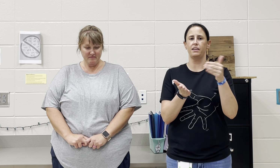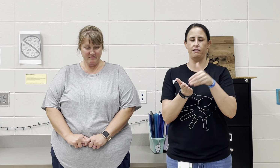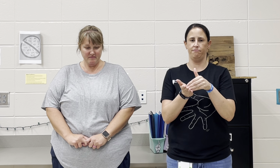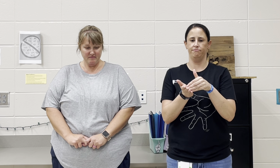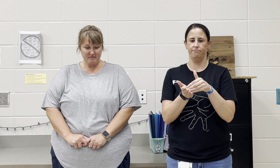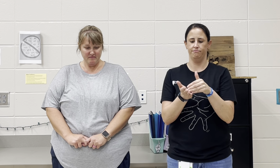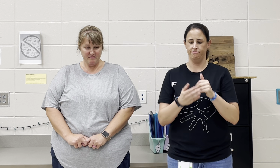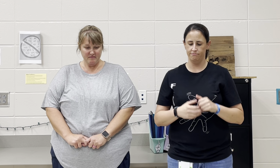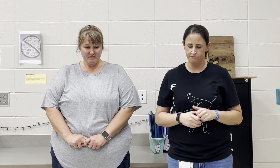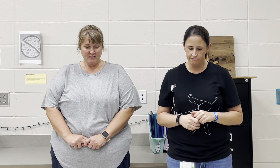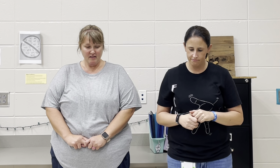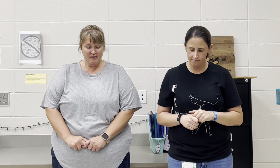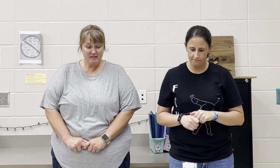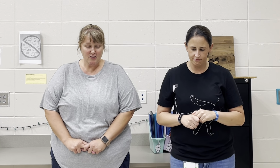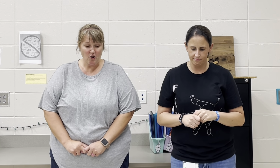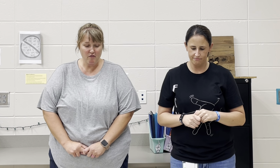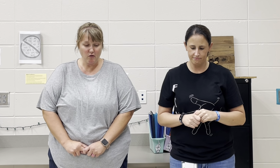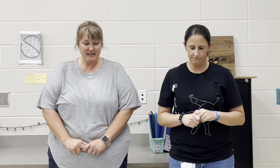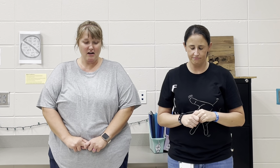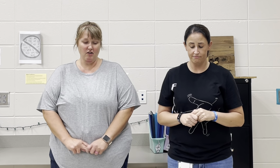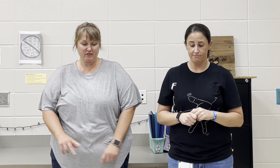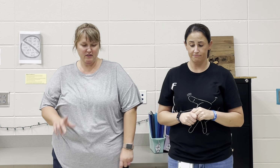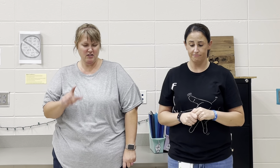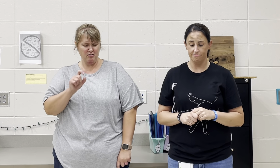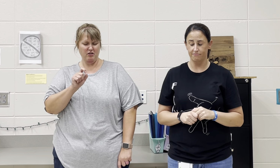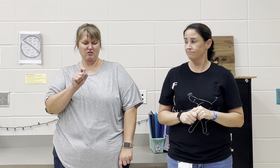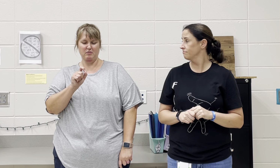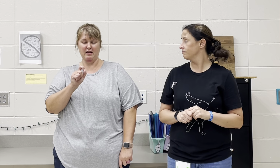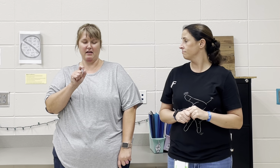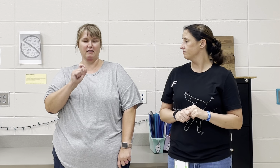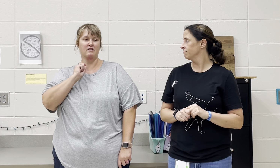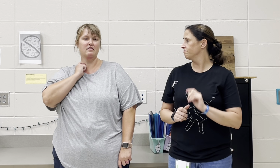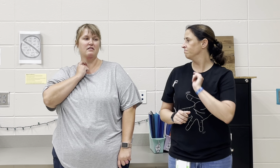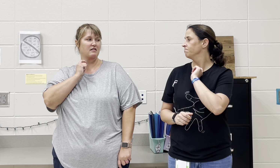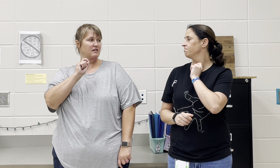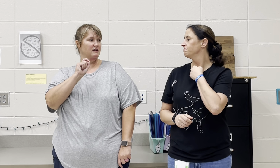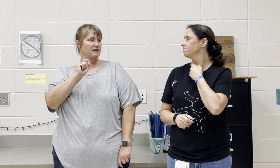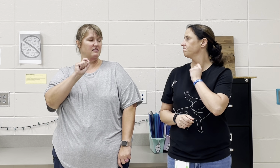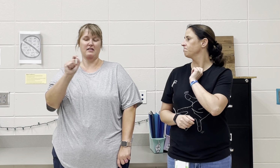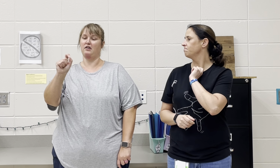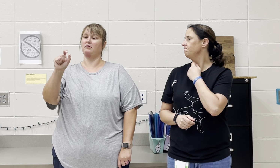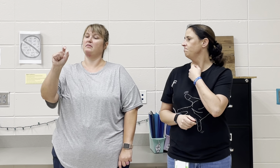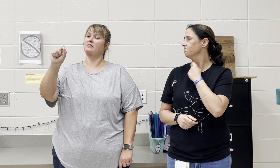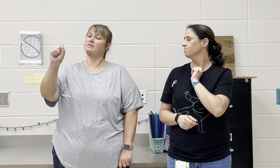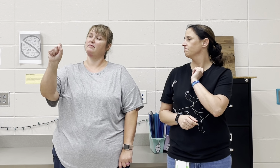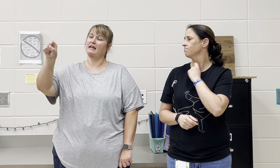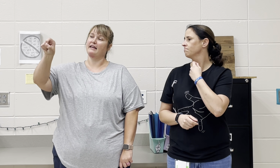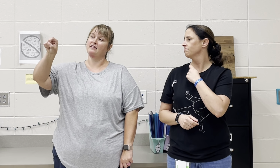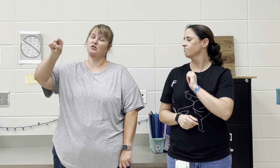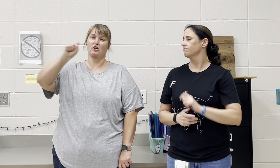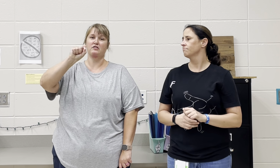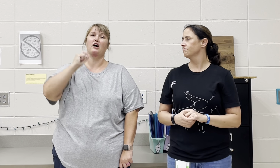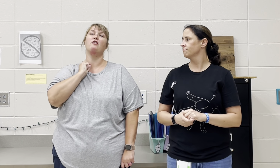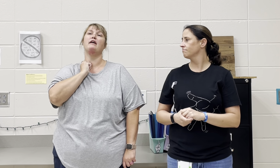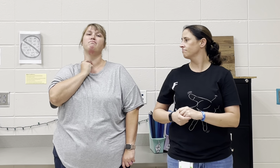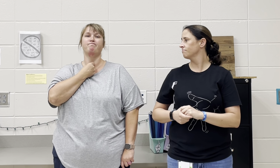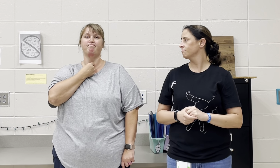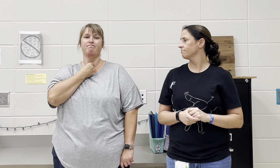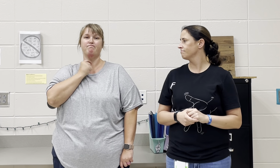repeat. So voice off. Do you do yours with like a? Mm-hmm. So make like a little closed O and like